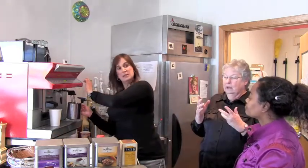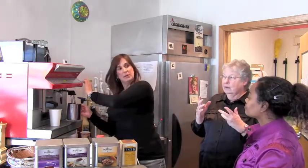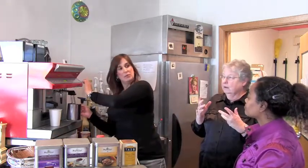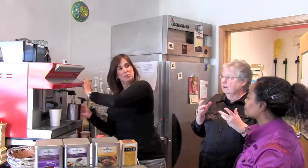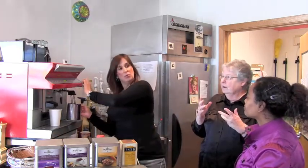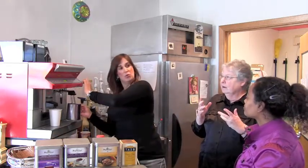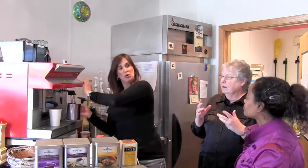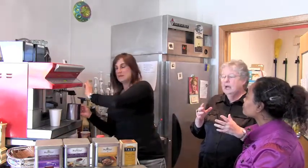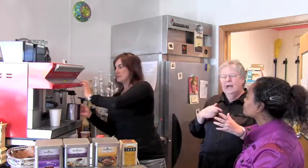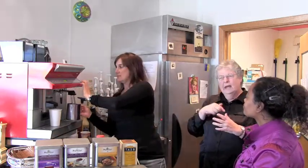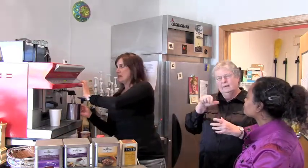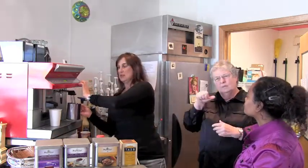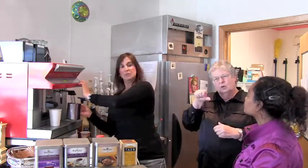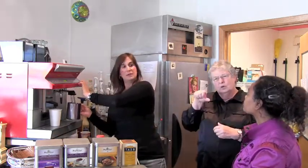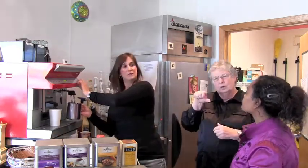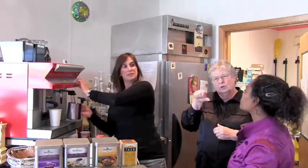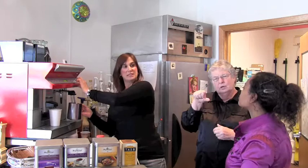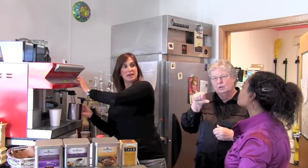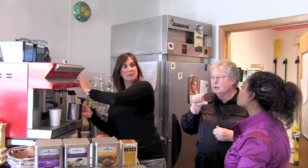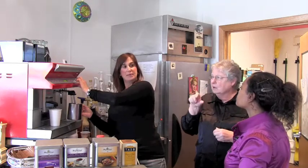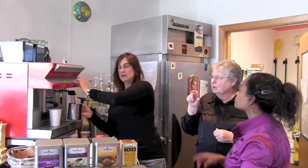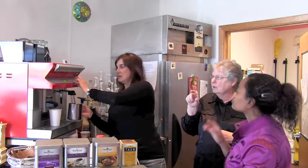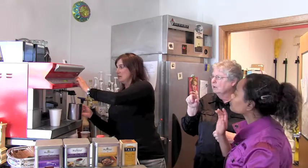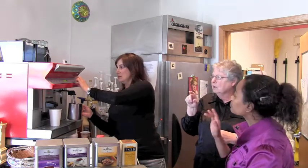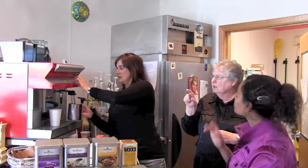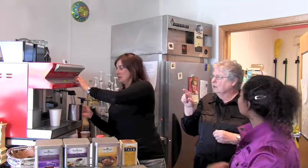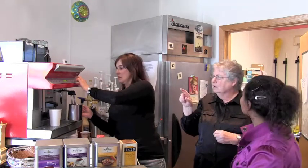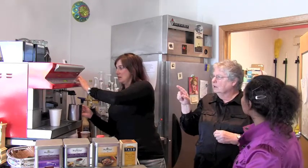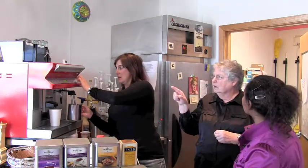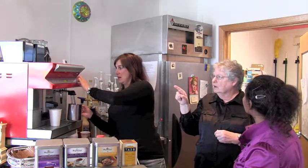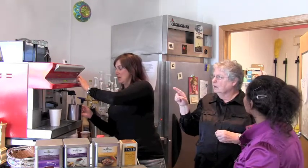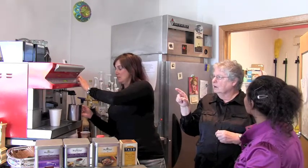press a little bit more this manual button for the top,